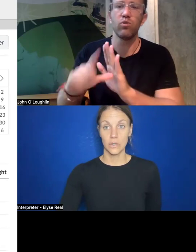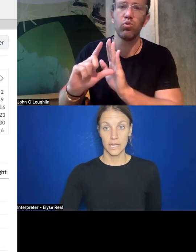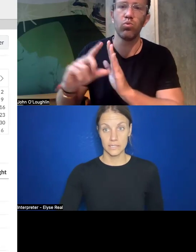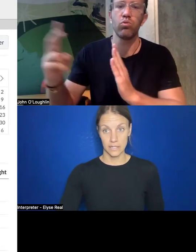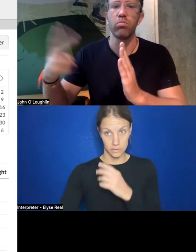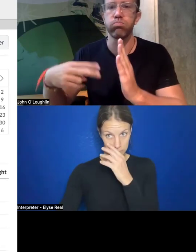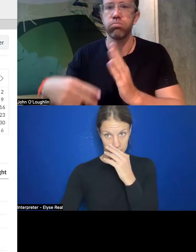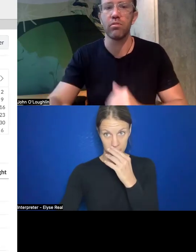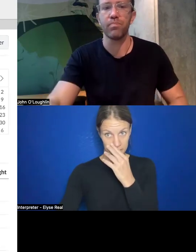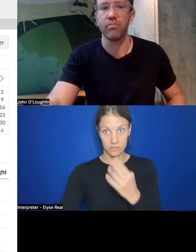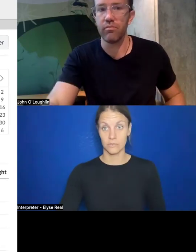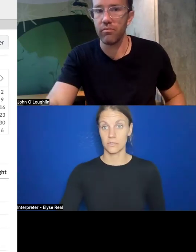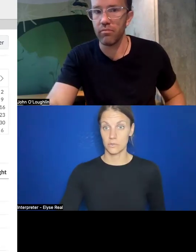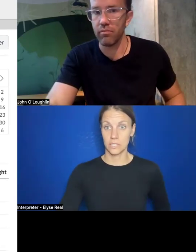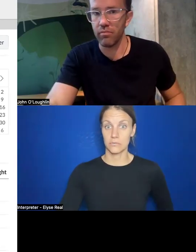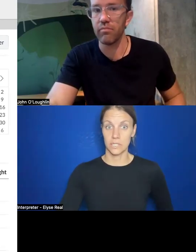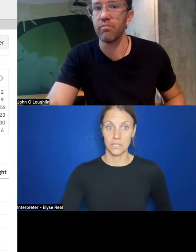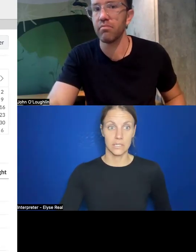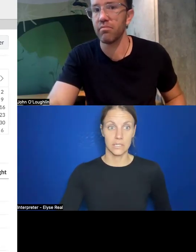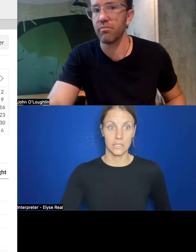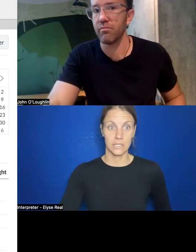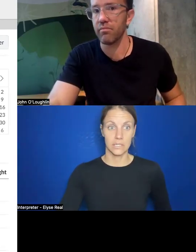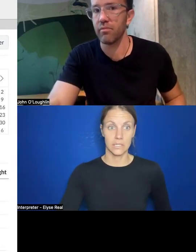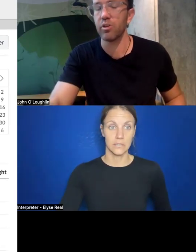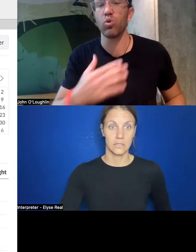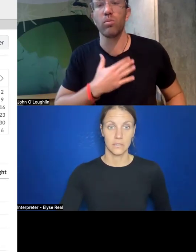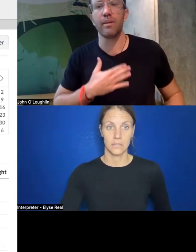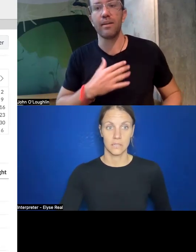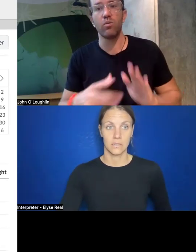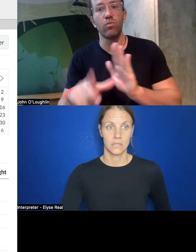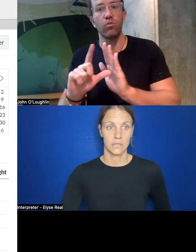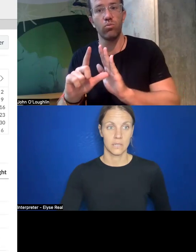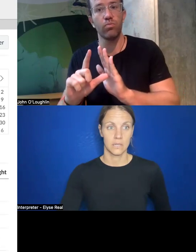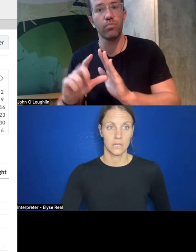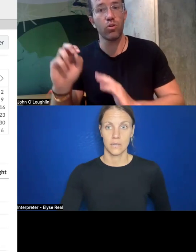So you can go ahead and download your syllabus, review it, read it.